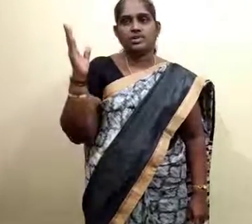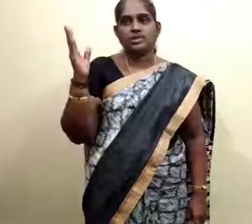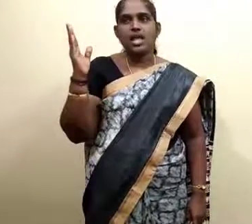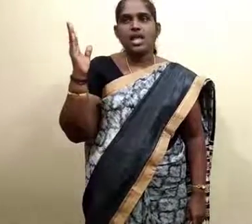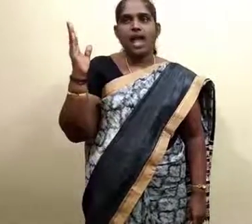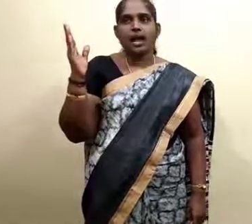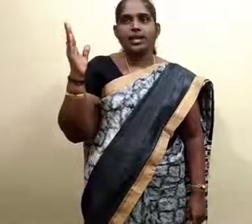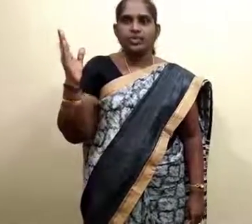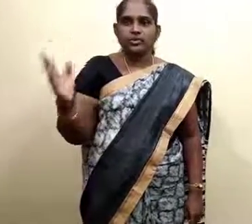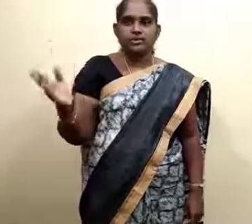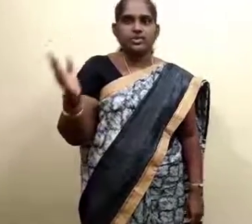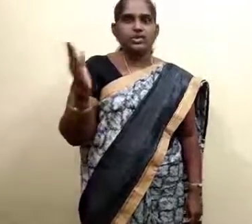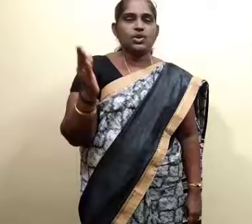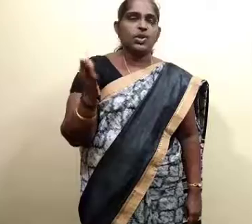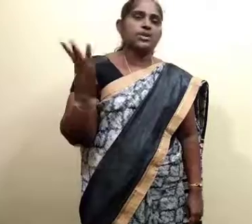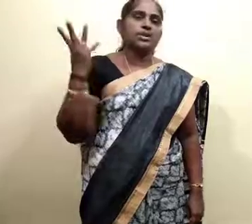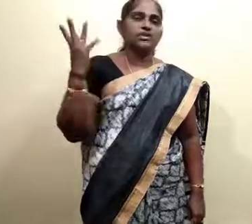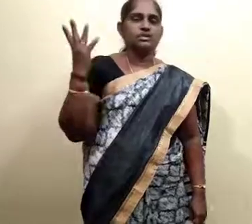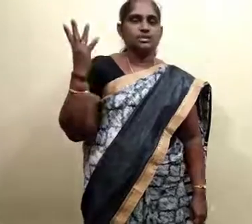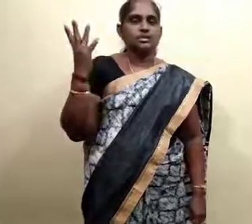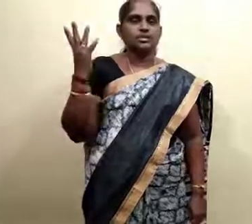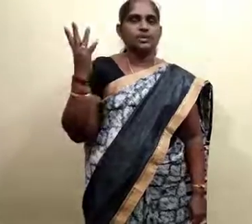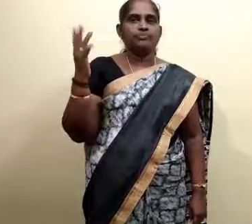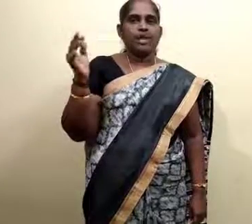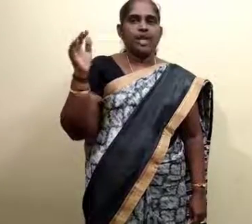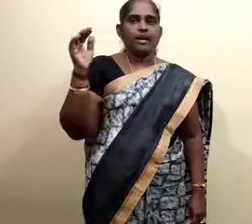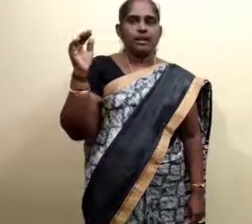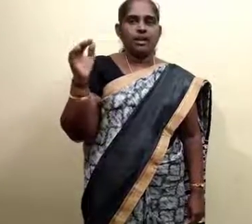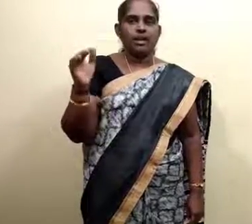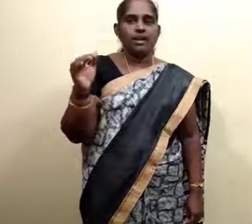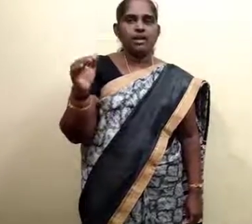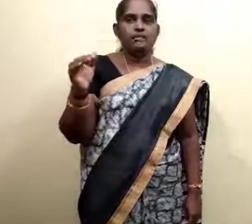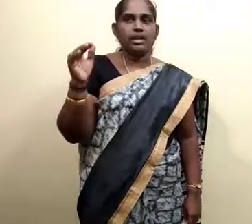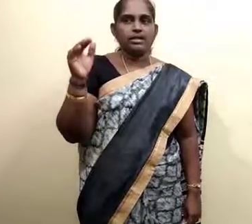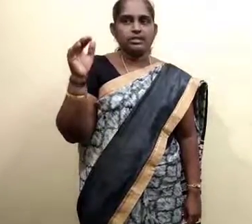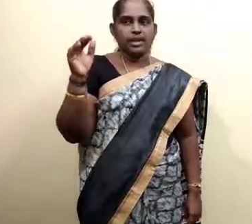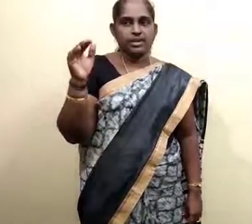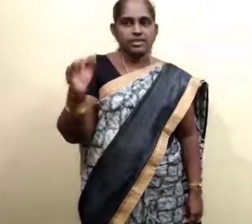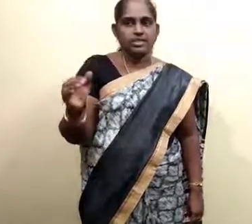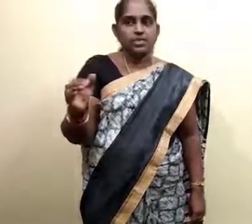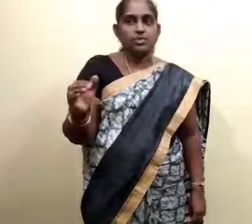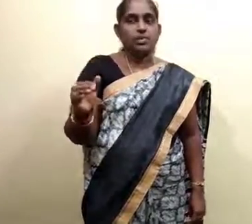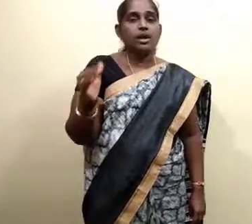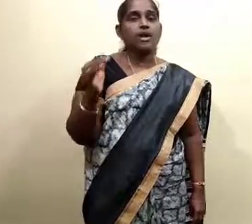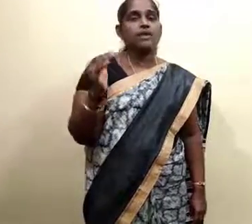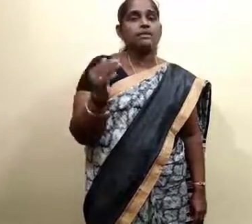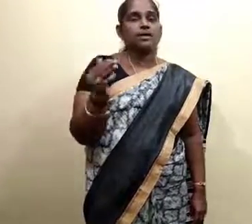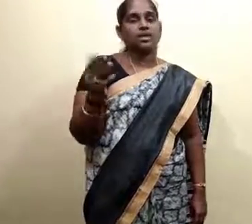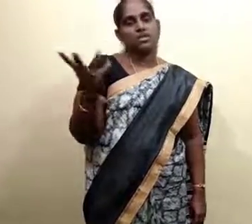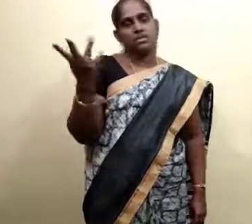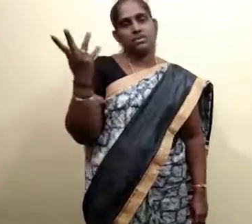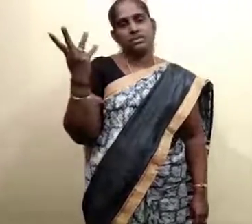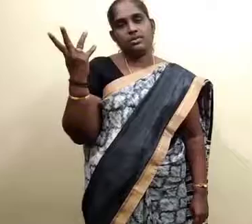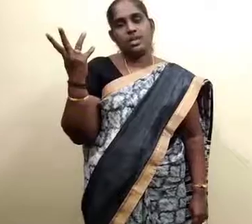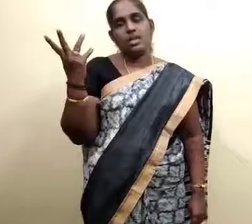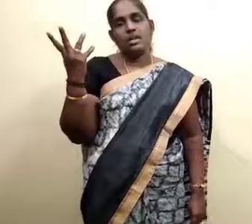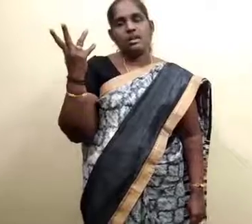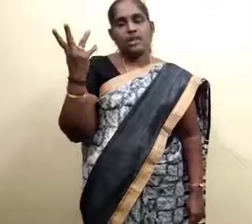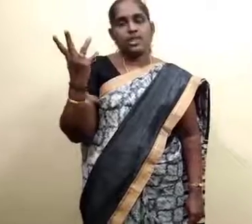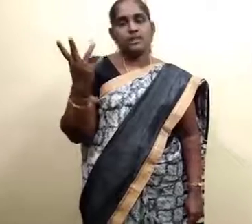resources and possessed colonies also. And India being the brightest jewel in the British crown. Okay,